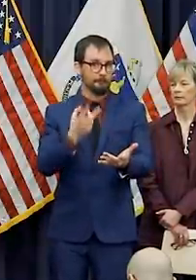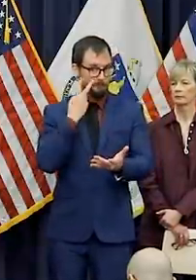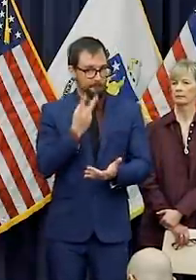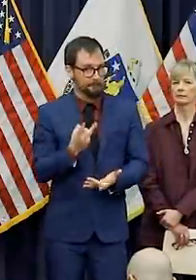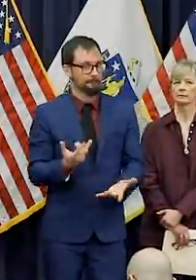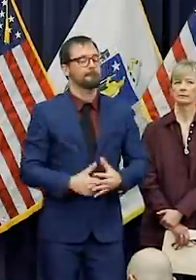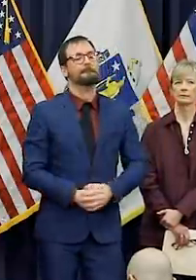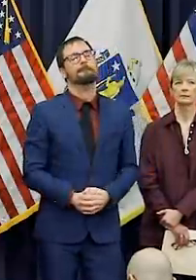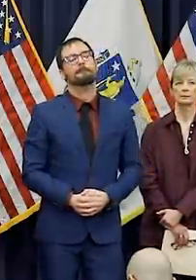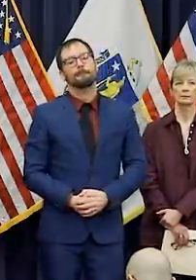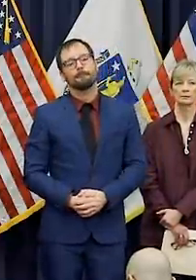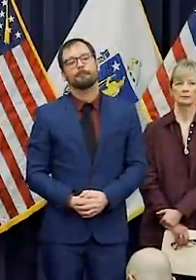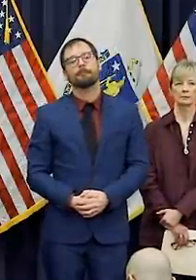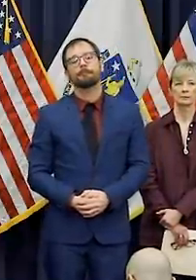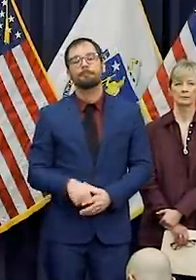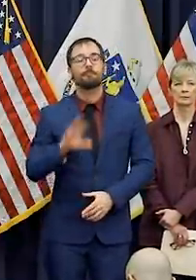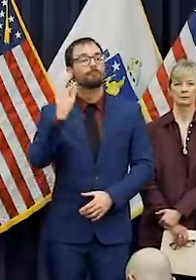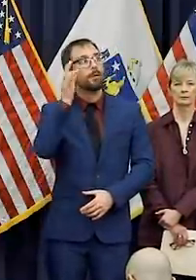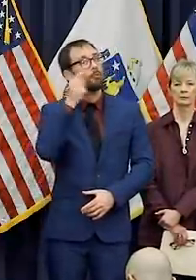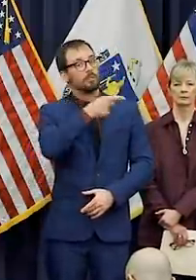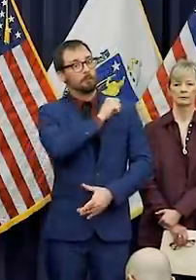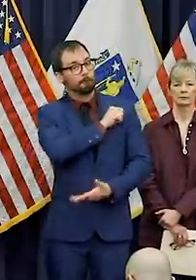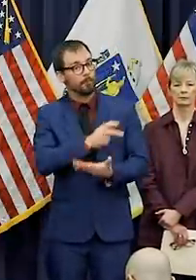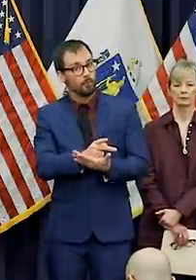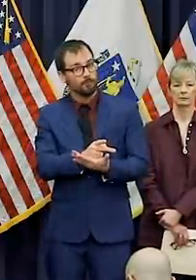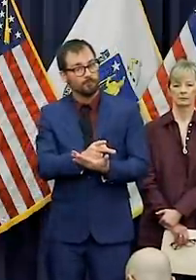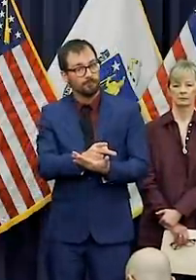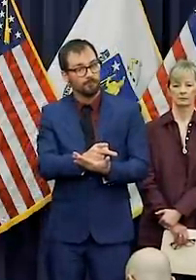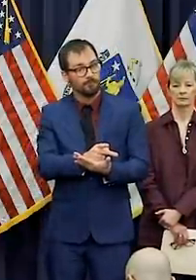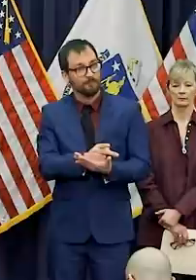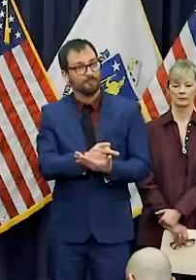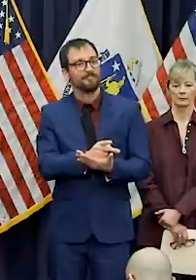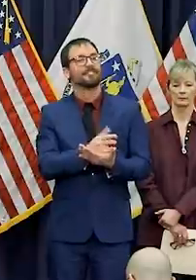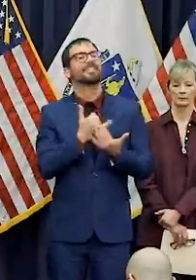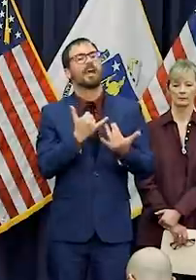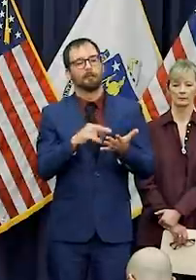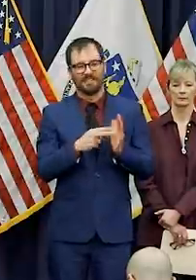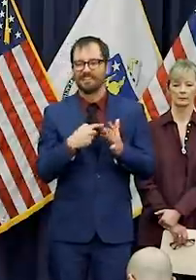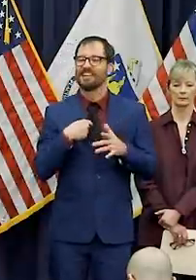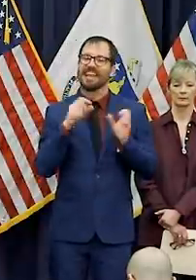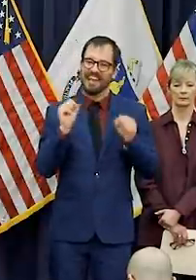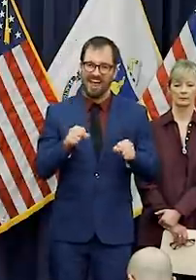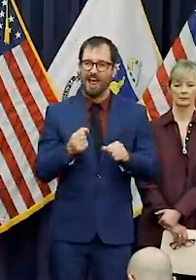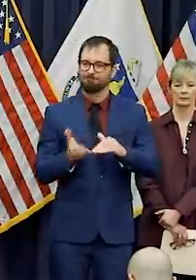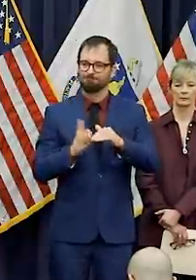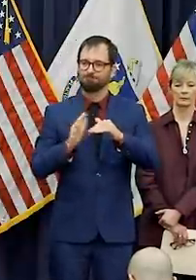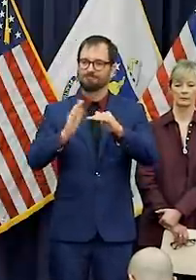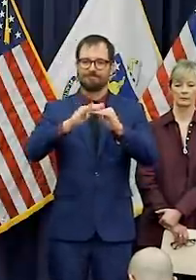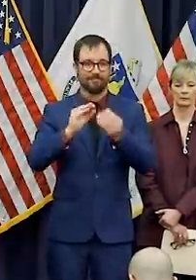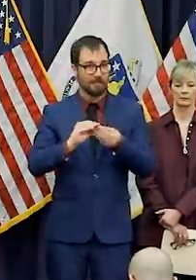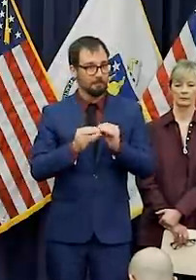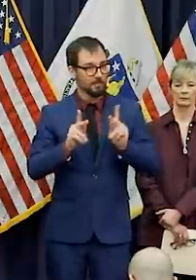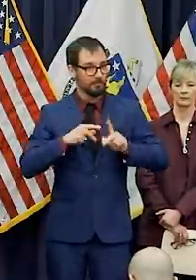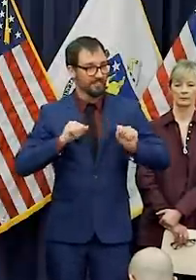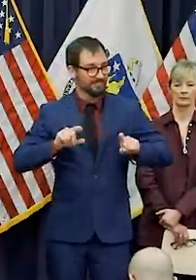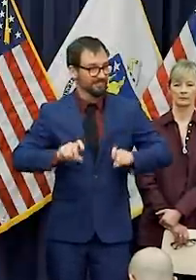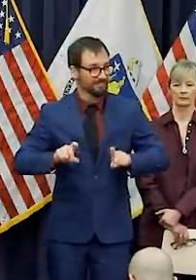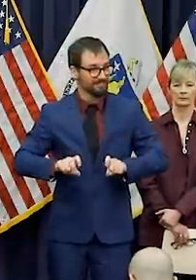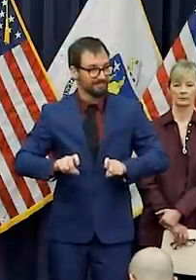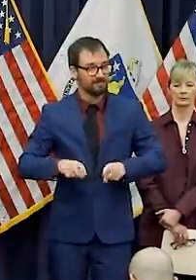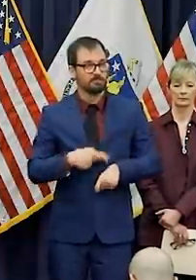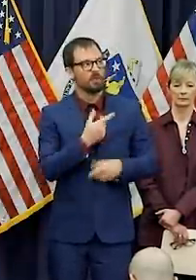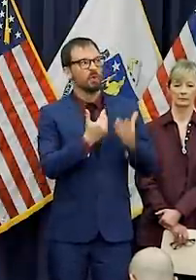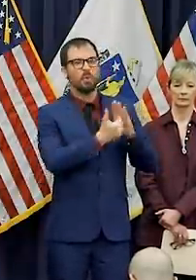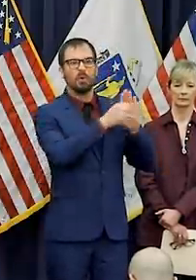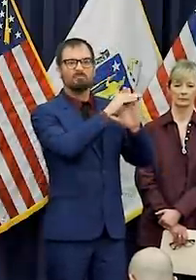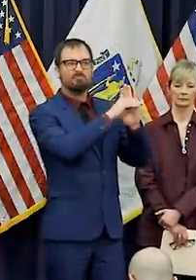more people, which has been our goal from the start. With the new CDC guidance on clinical testing protocols, clinicians